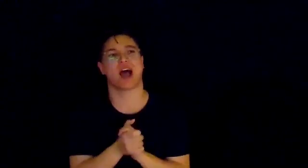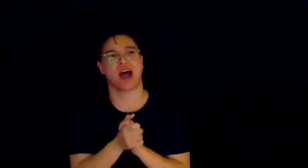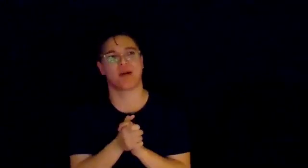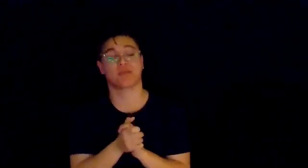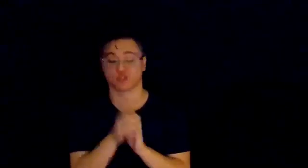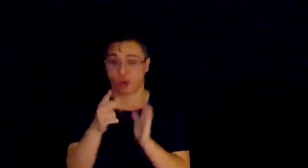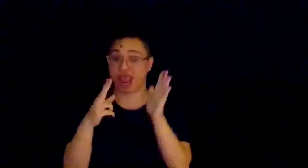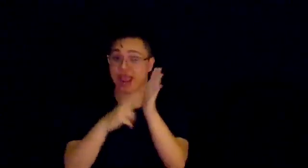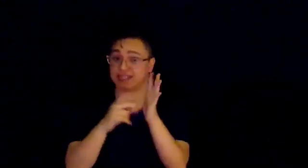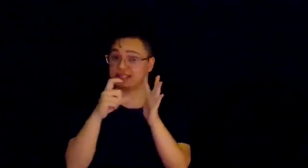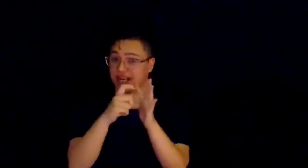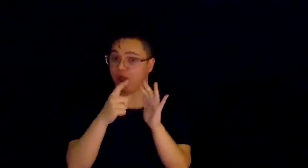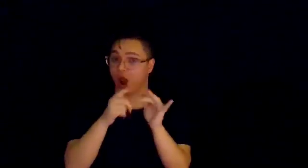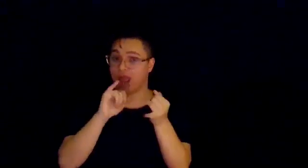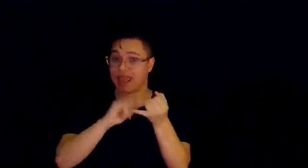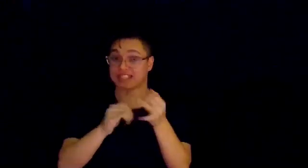All right.